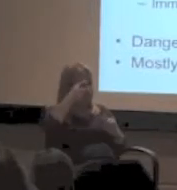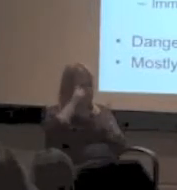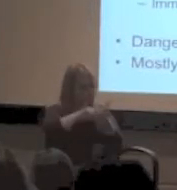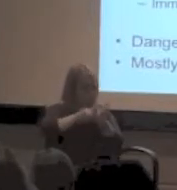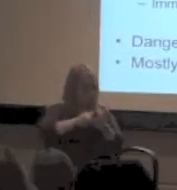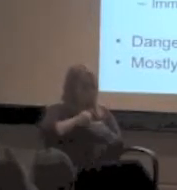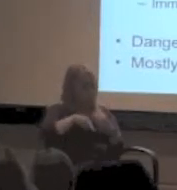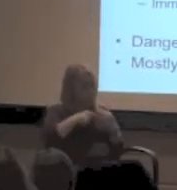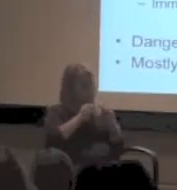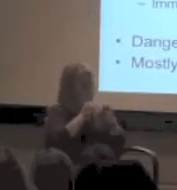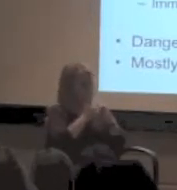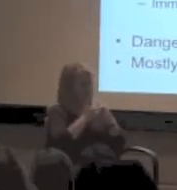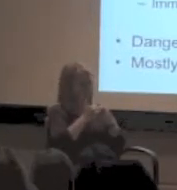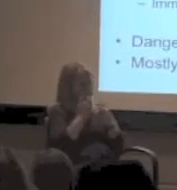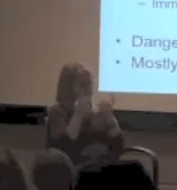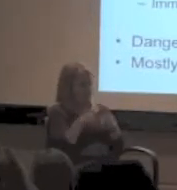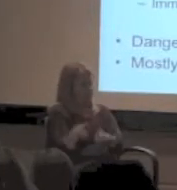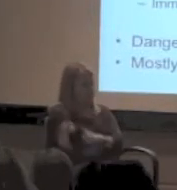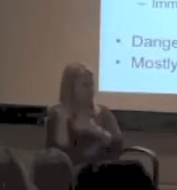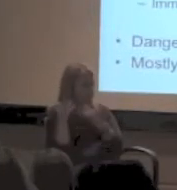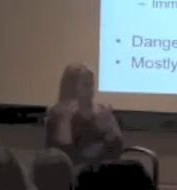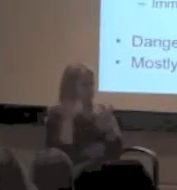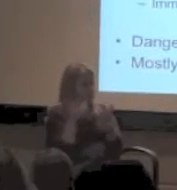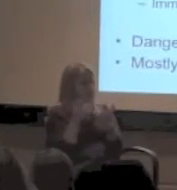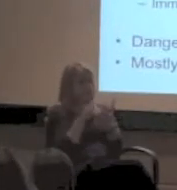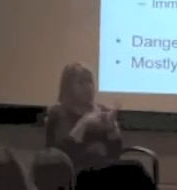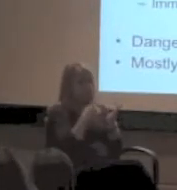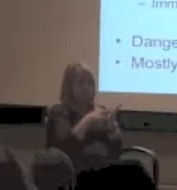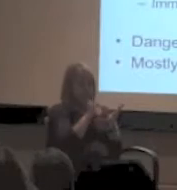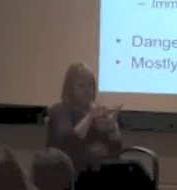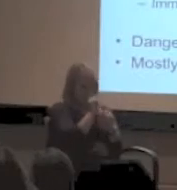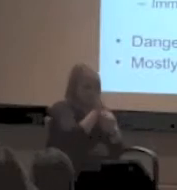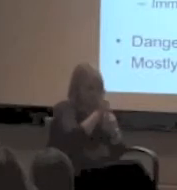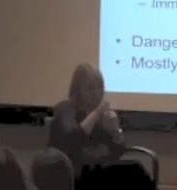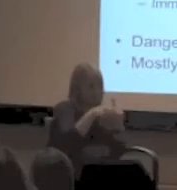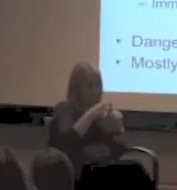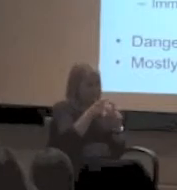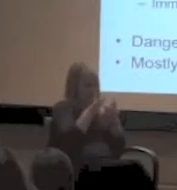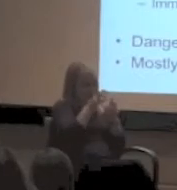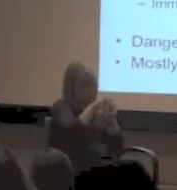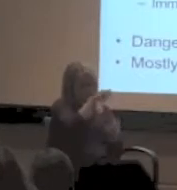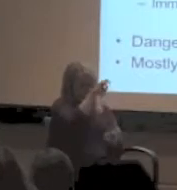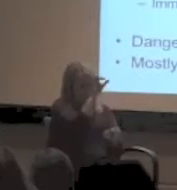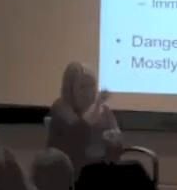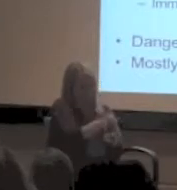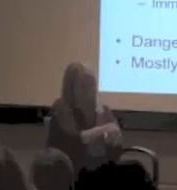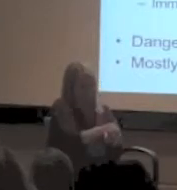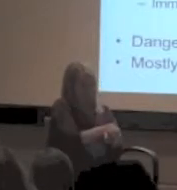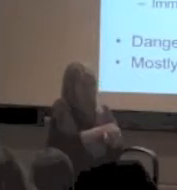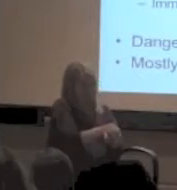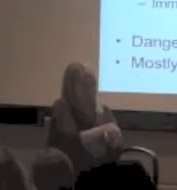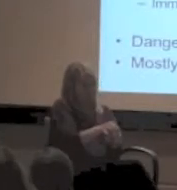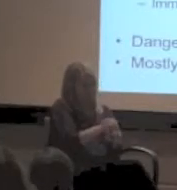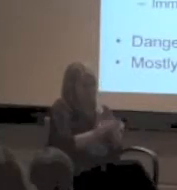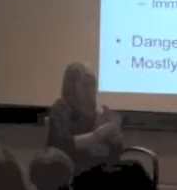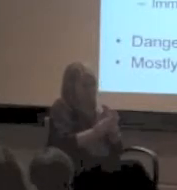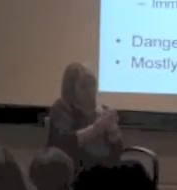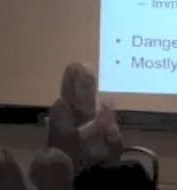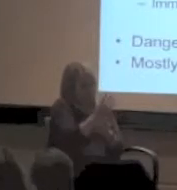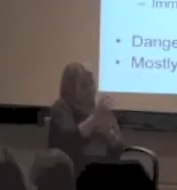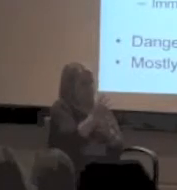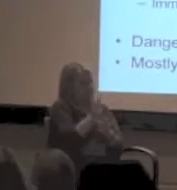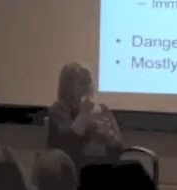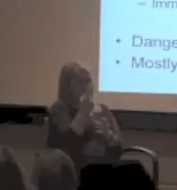happens. And sometimes that exact moment when the spinal cord is supposed to roll up, that Dr. Kerr just briefly